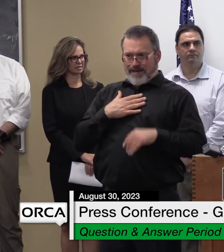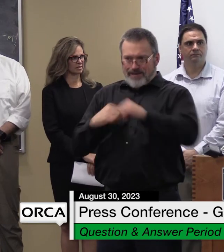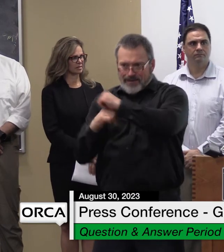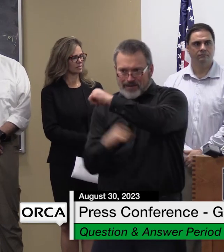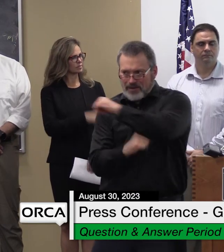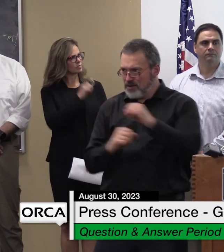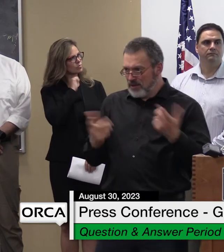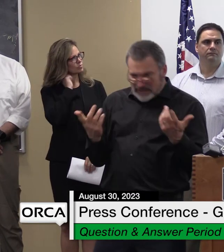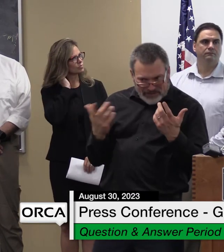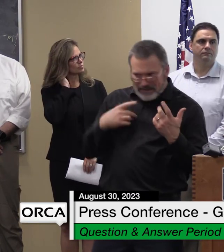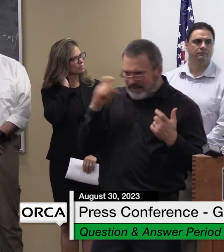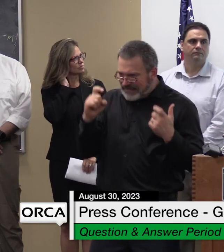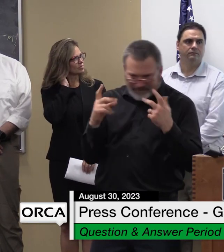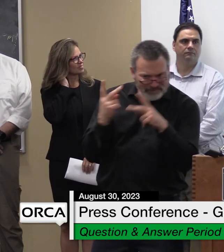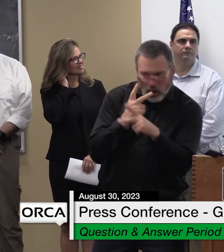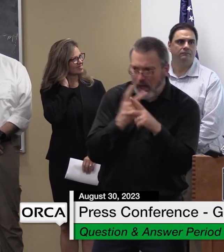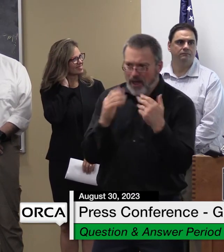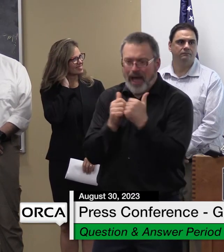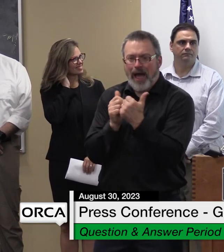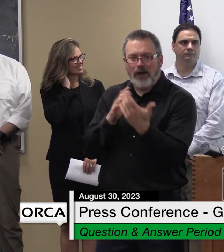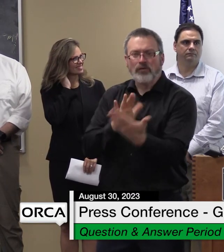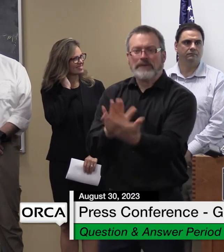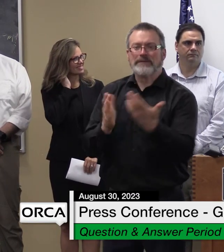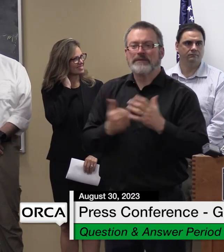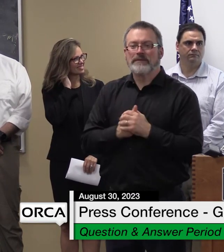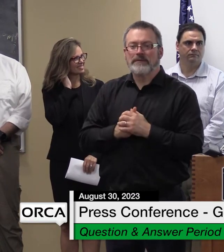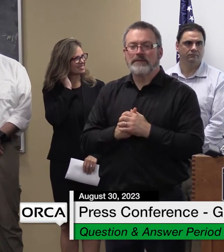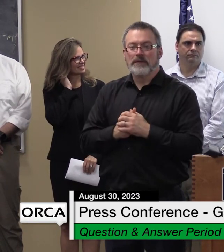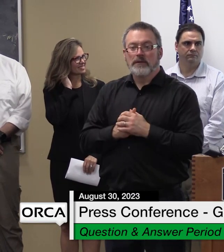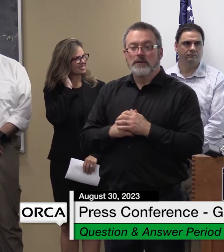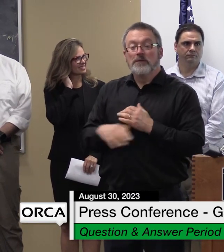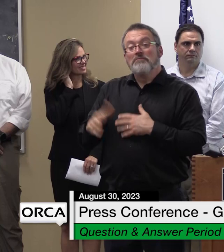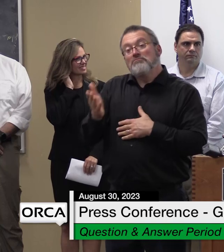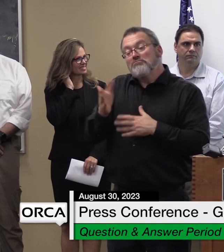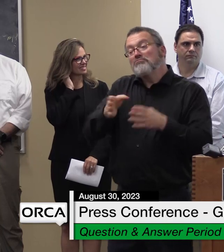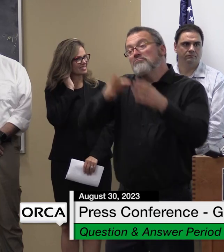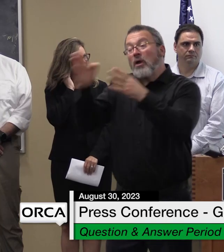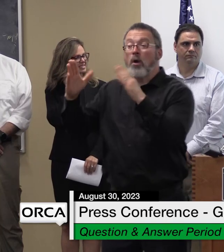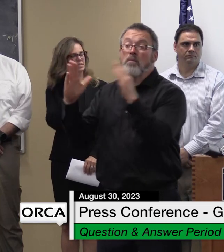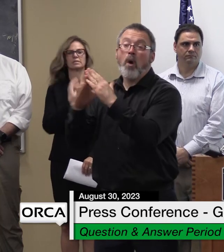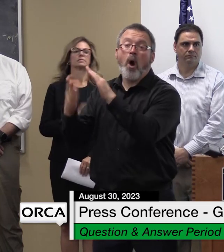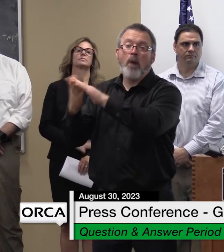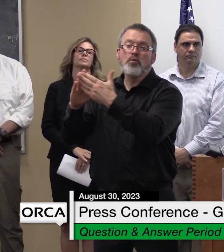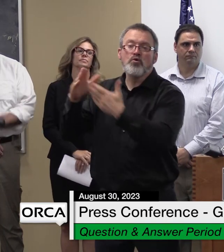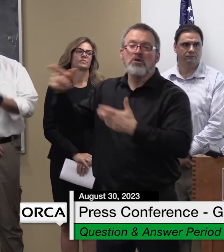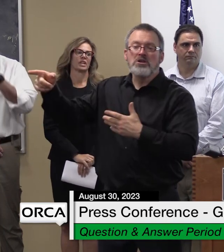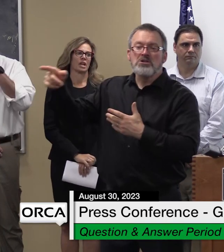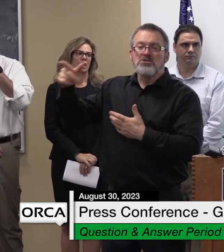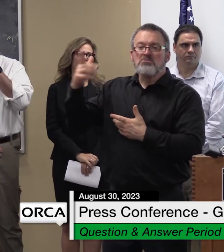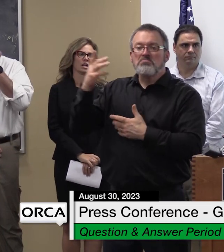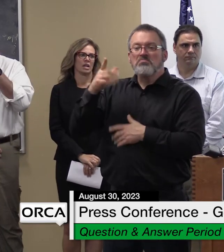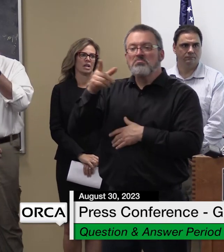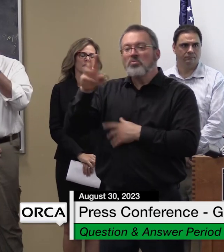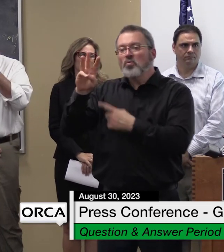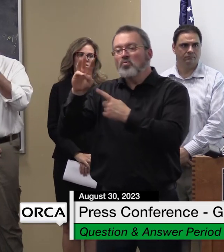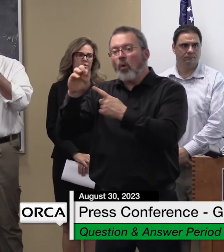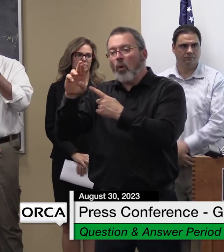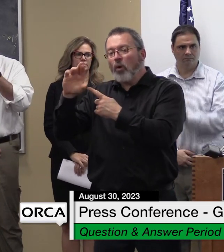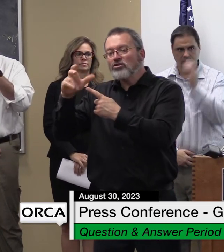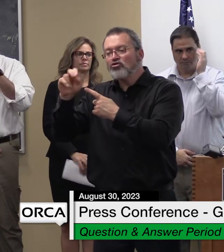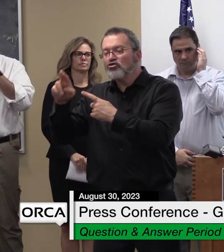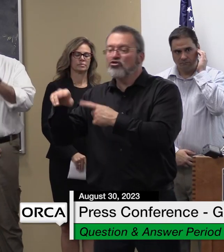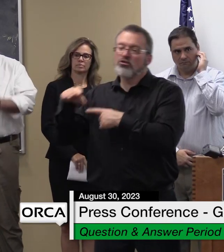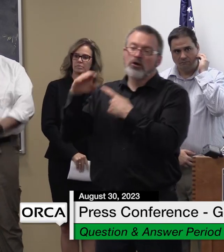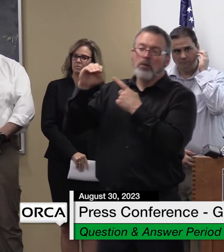again, for those small communities, like whether it's Worcester or Moortown or Plainfield, they don't have a